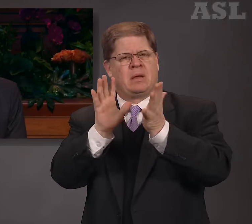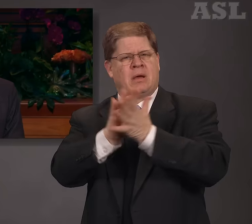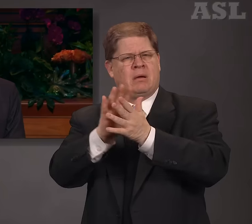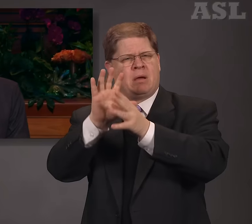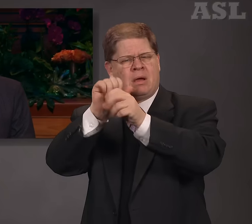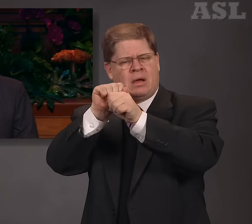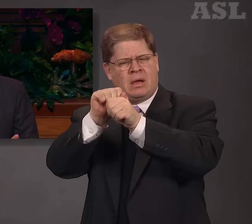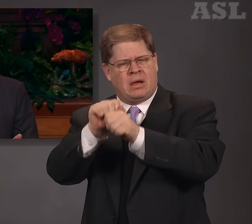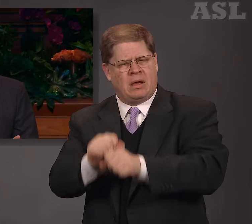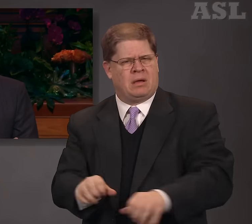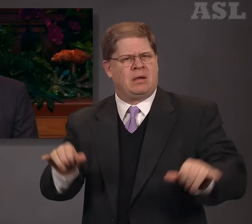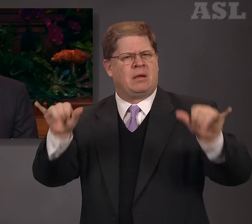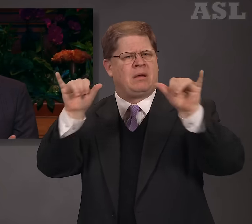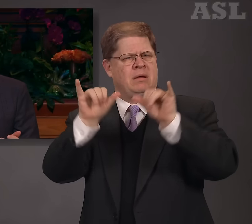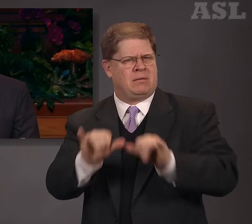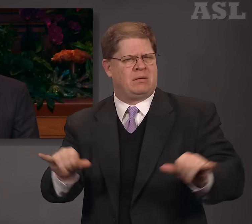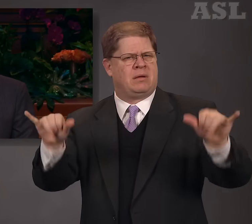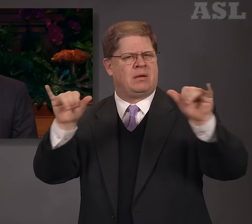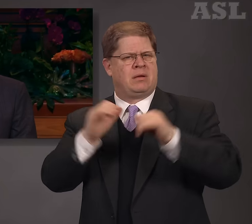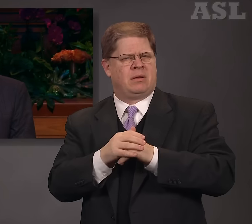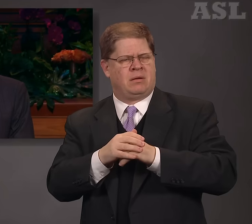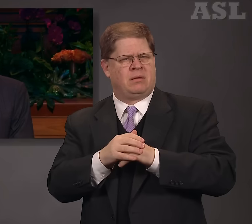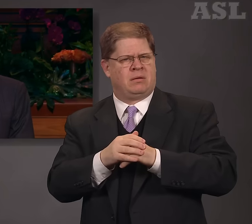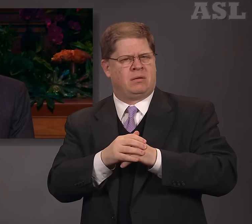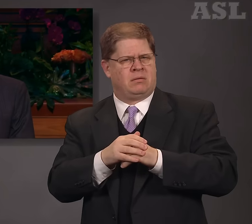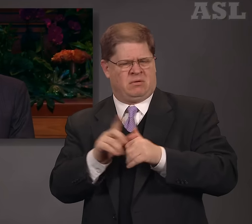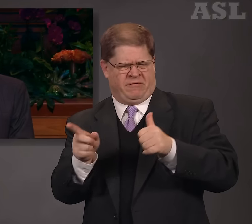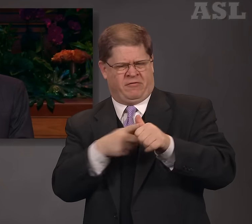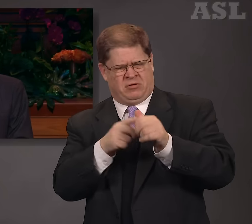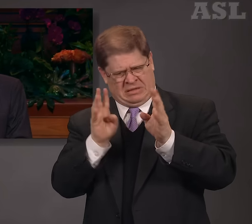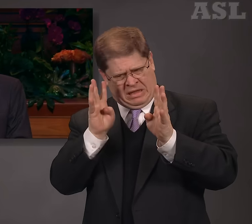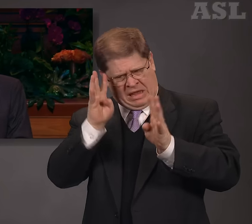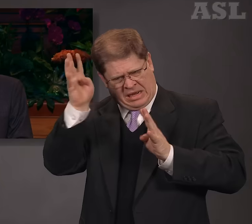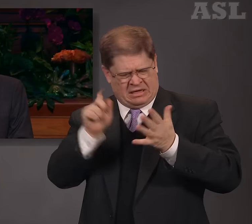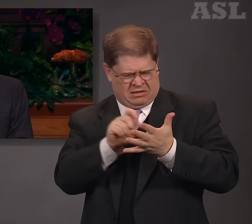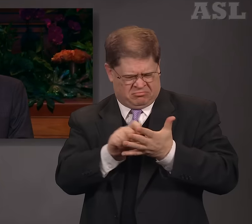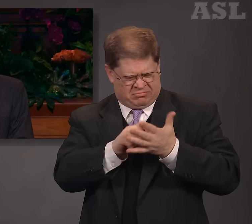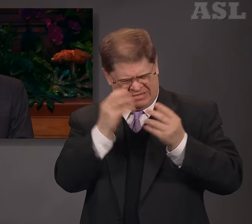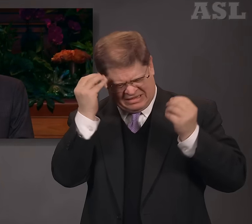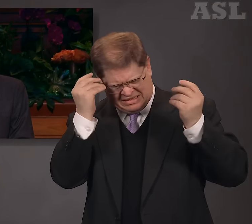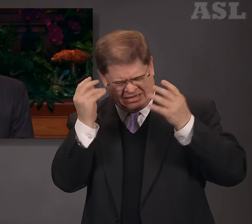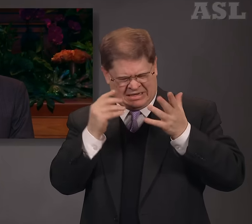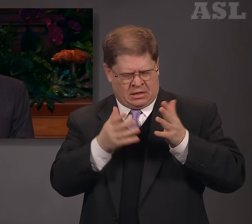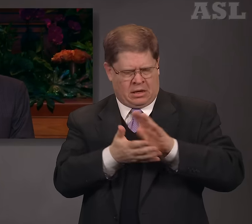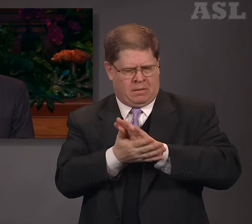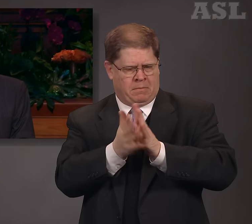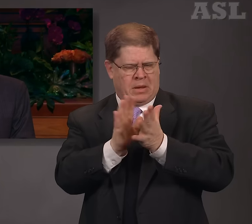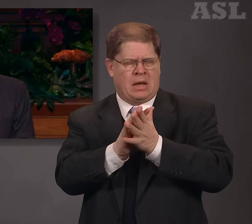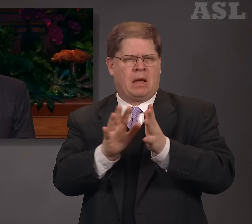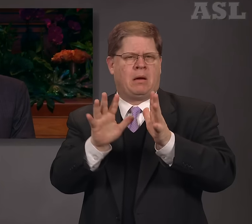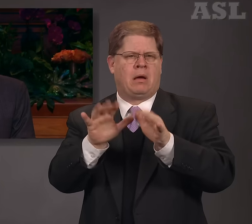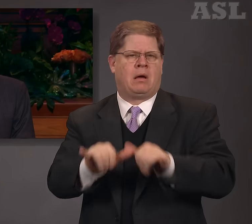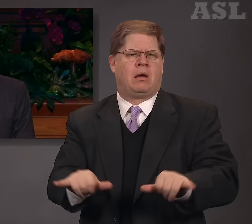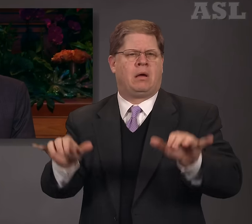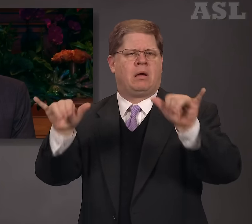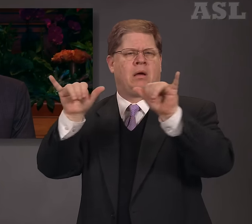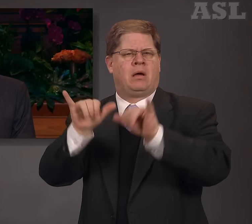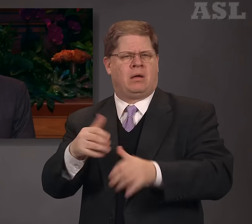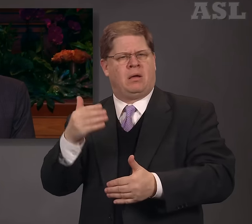New actions become habits. Early drafts become polished